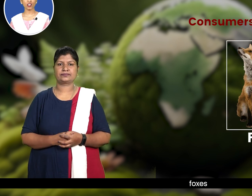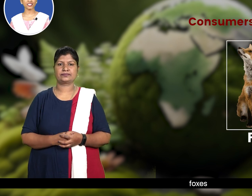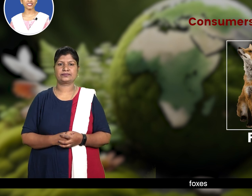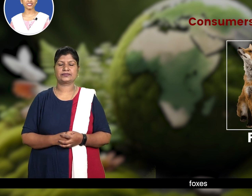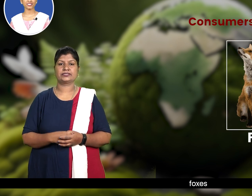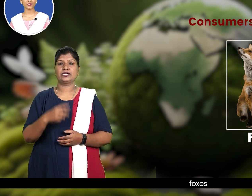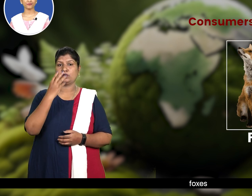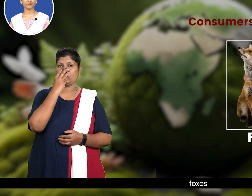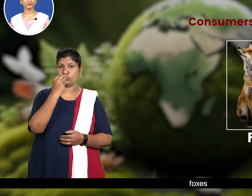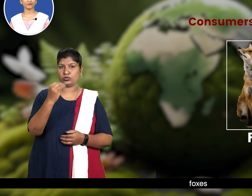foxes,